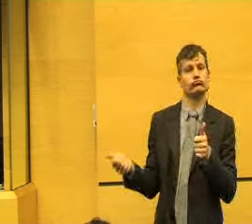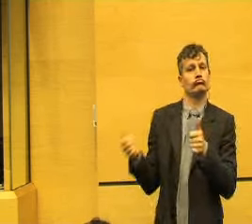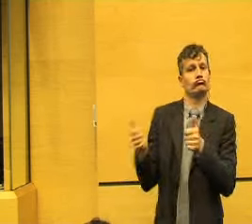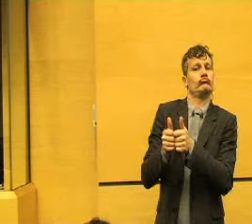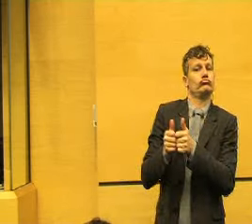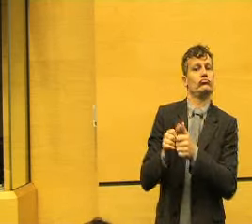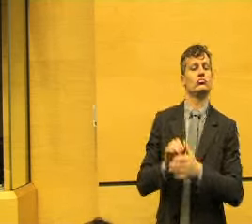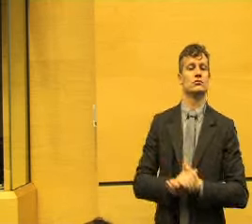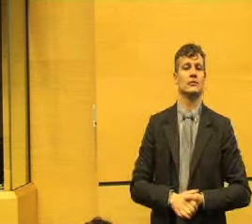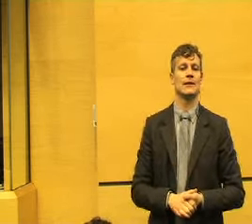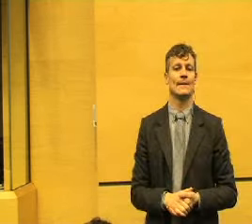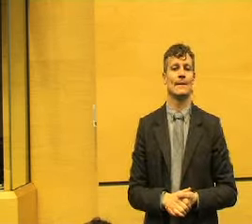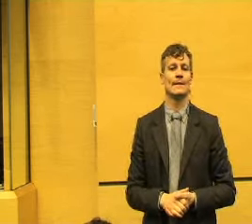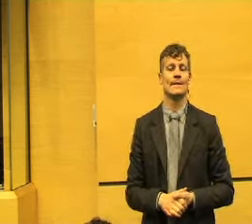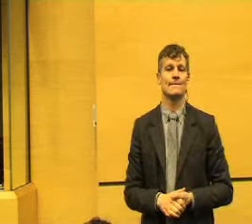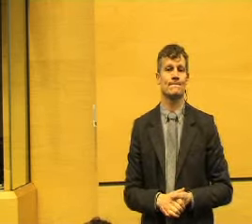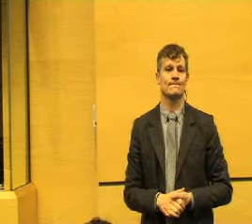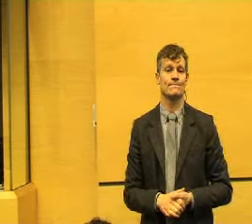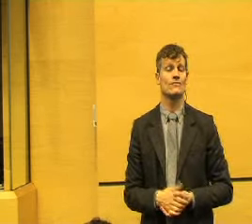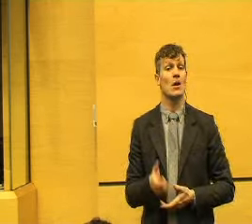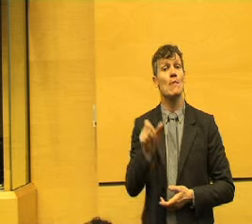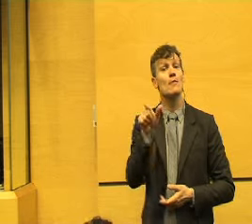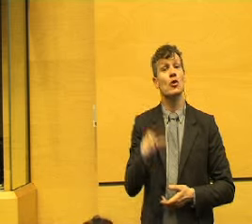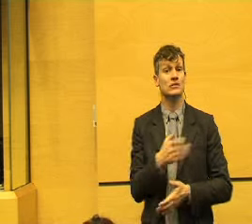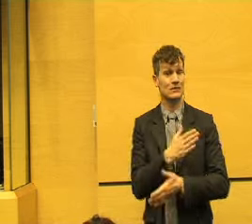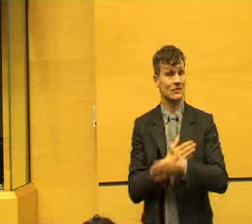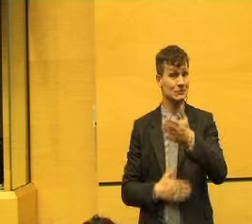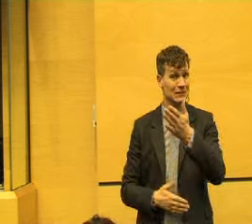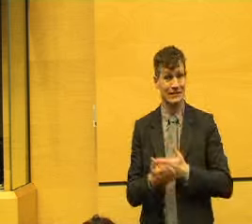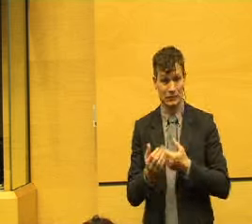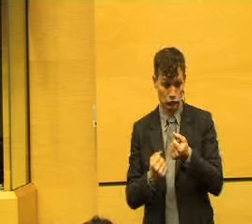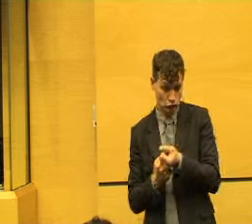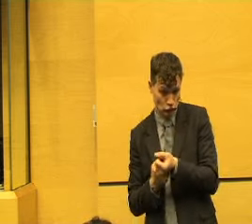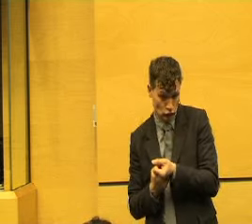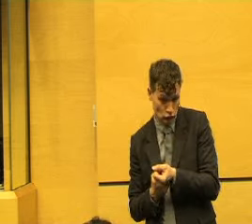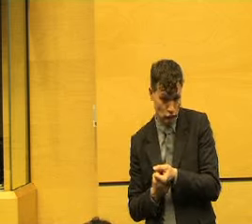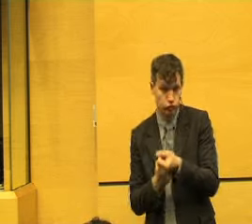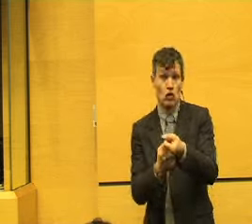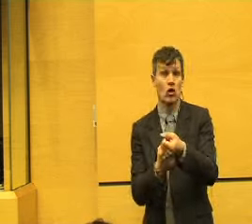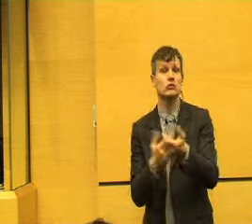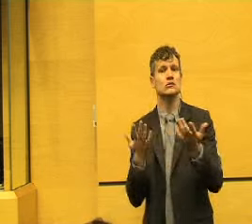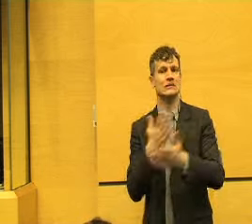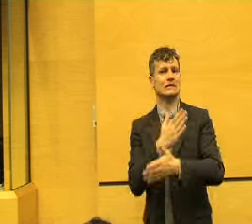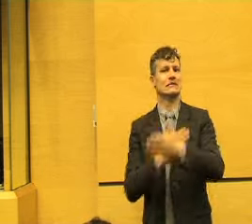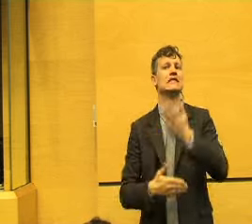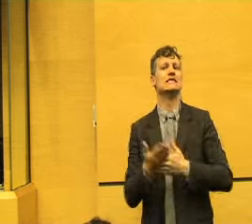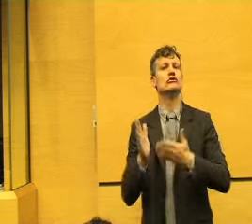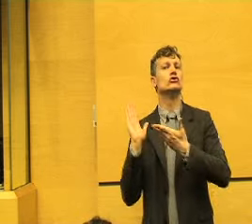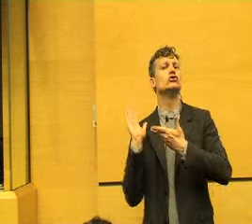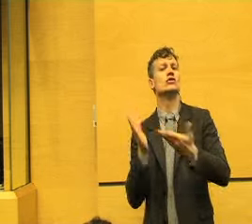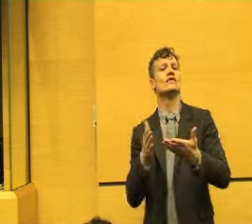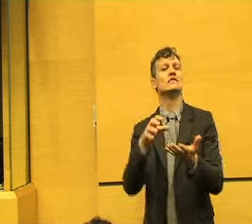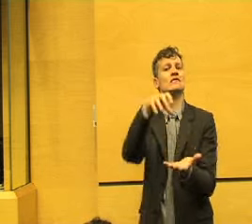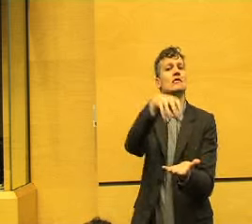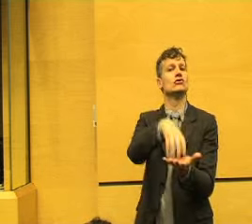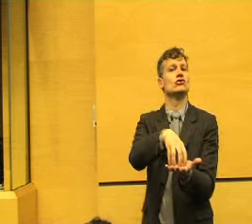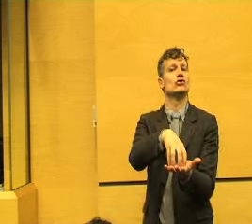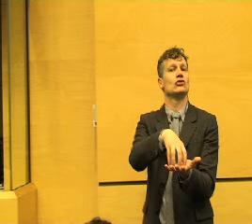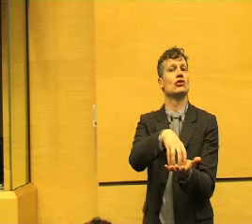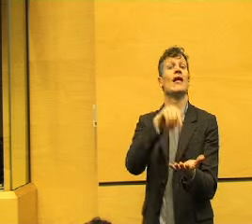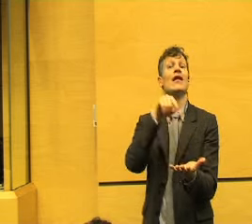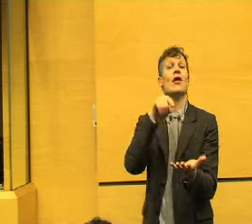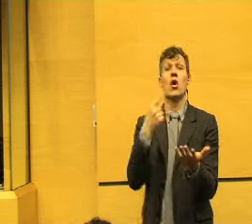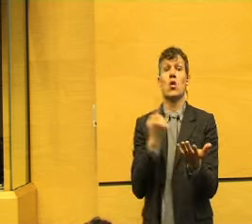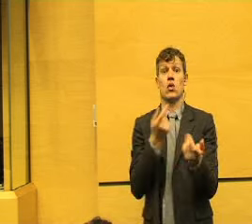Disability supports the work of Disability Service Center established by the Organization of Persons